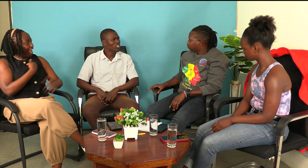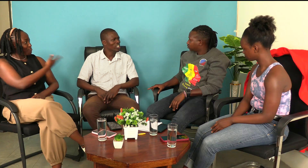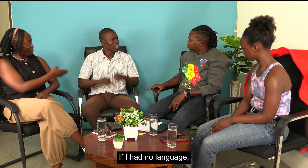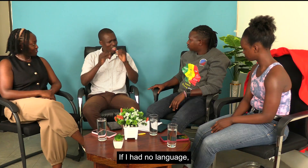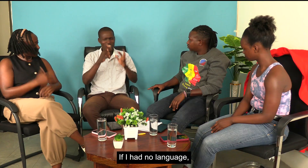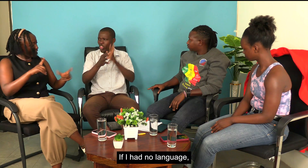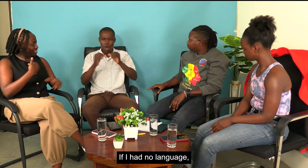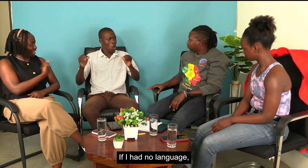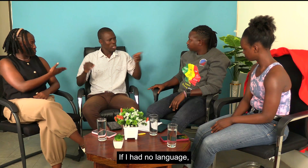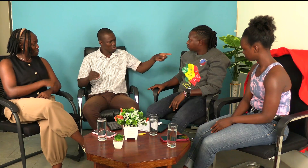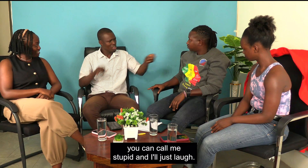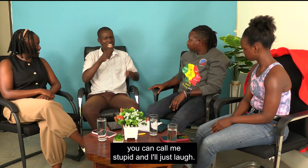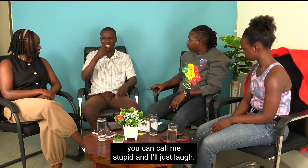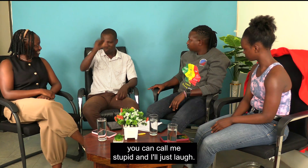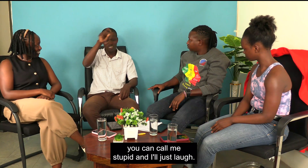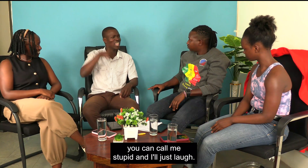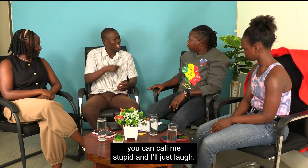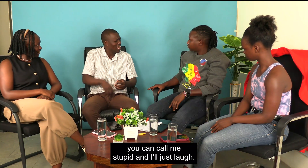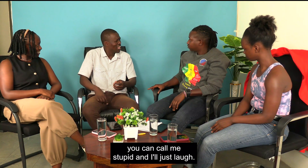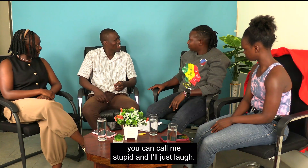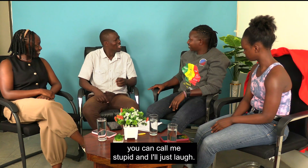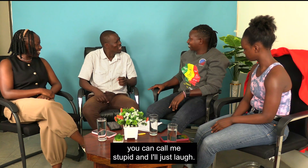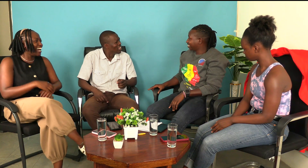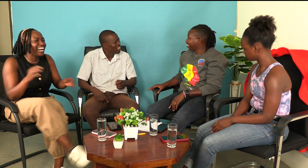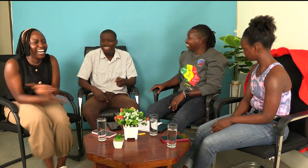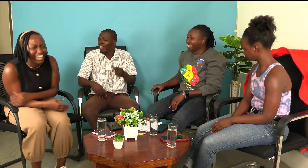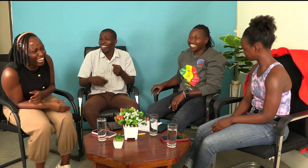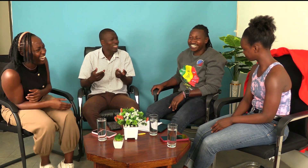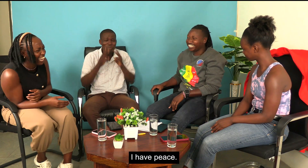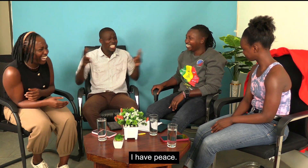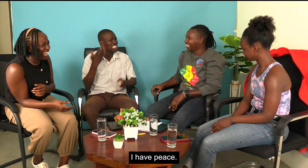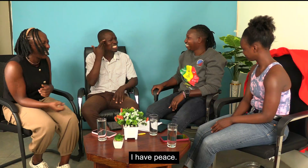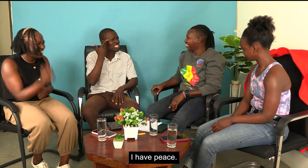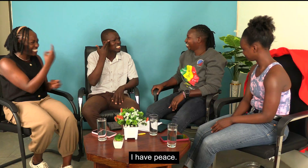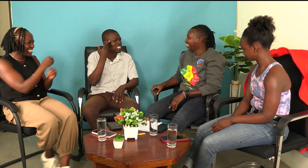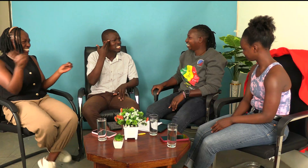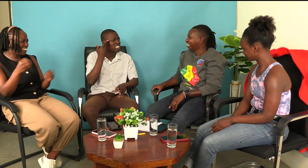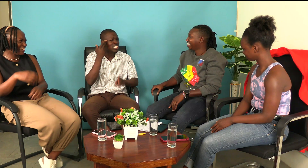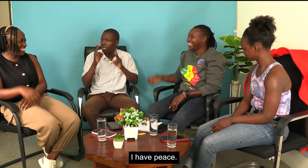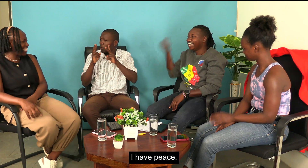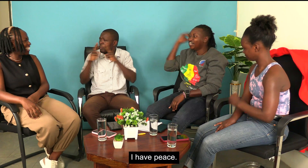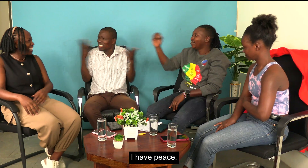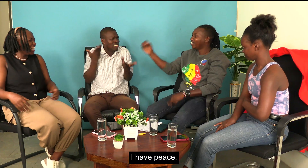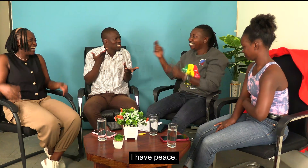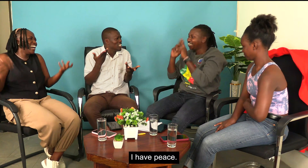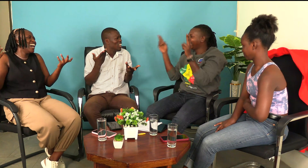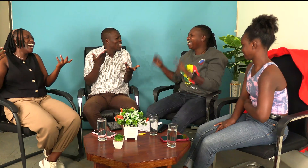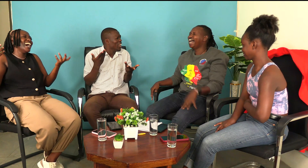sign. But you know how to sign. If I don't know how to sign, then I'll be just like a stupid. You know, you will call me fool, but I'll be laughing. You know, it